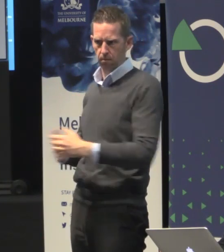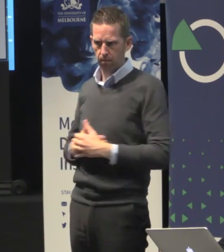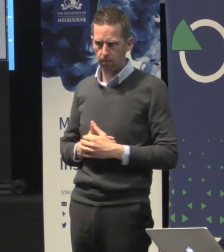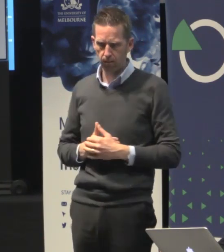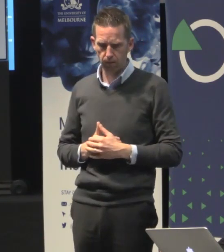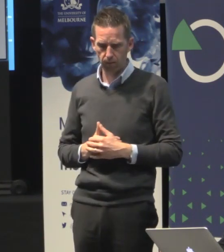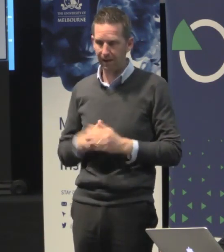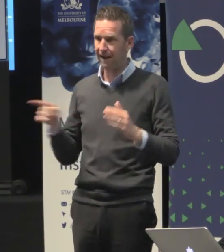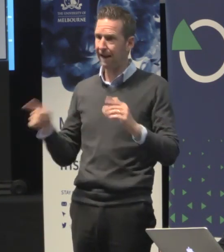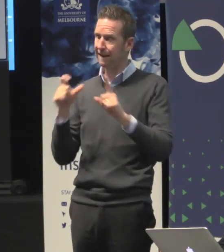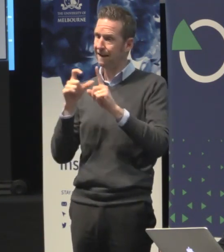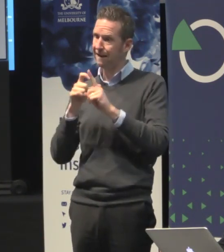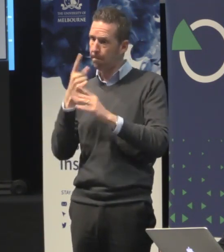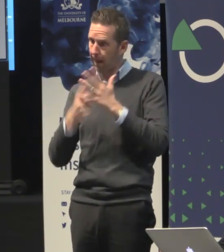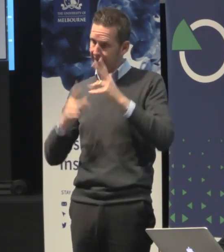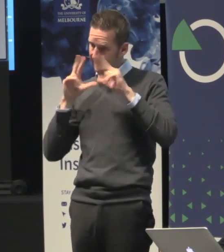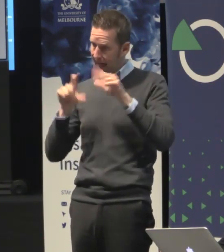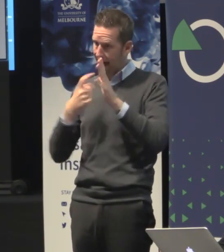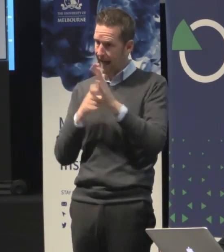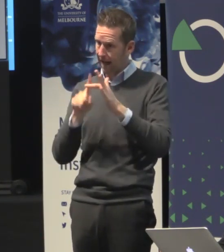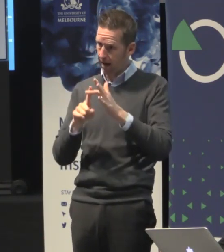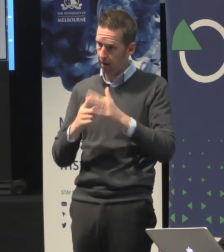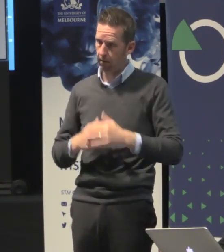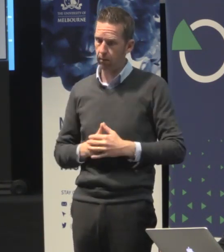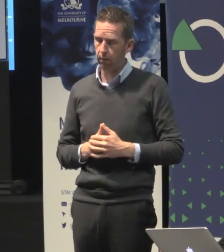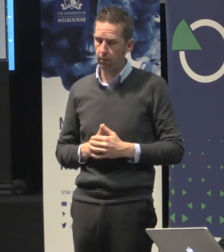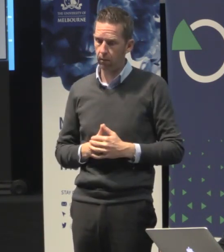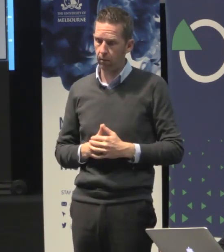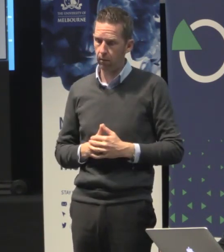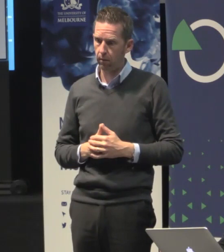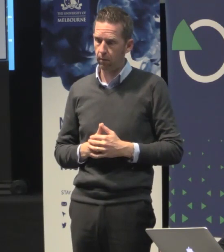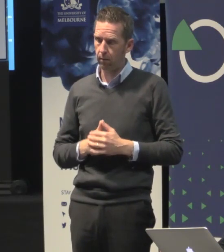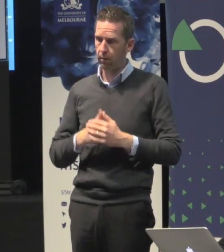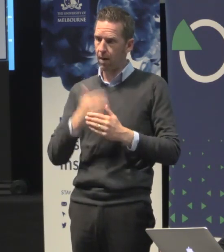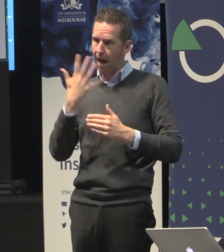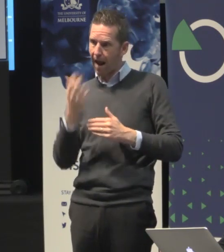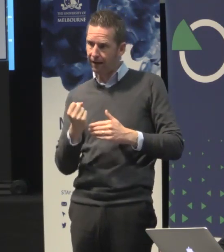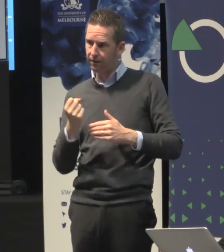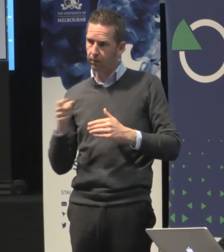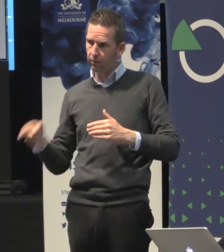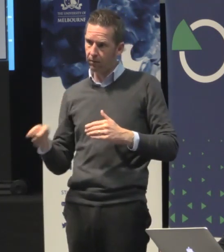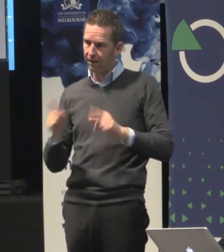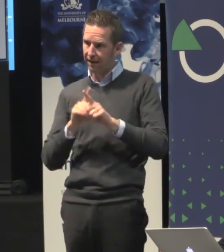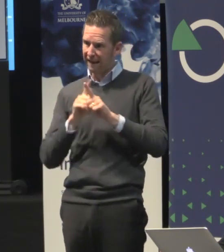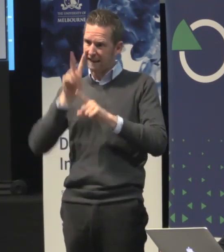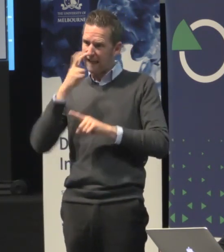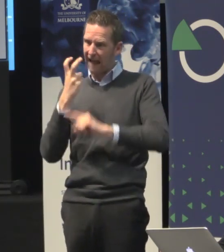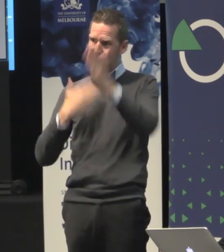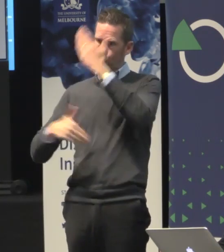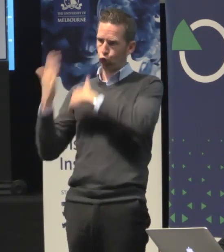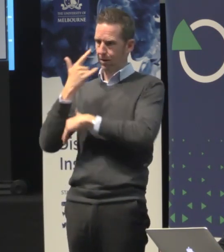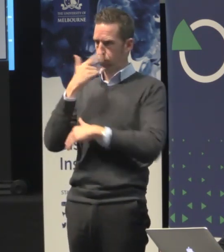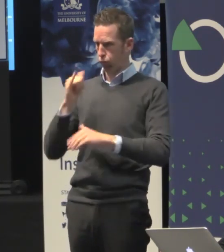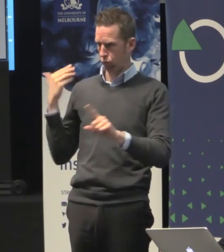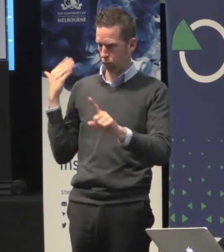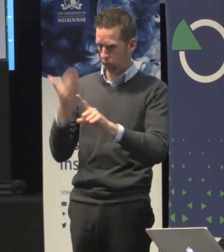Disability care has a dark history of institutionalisation, where our lives were